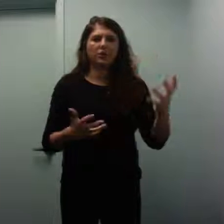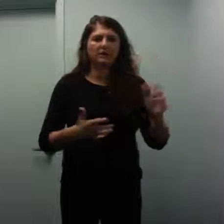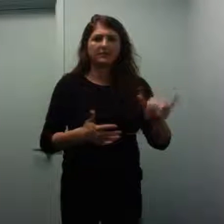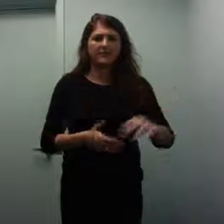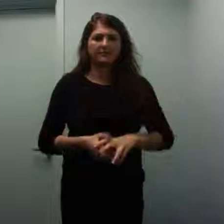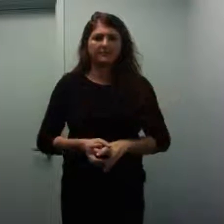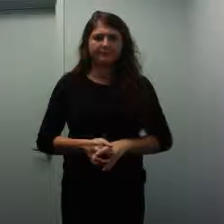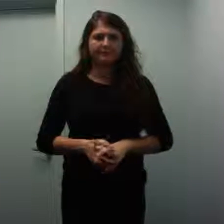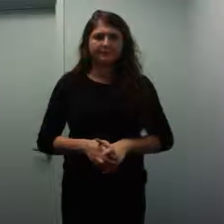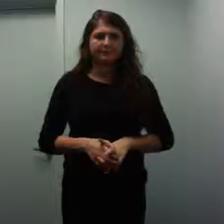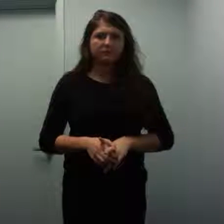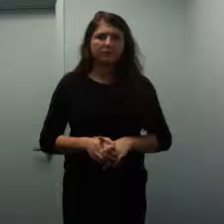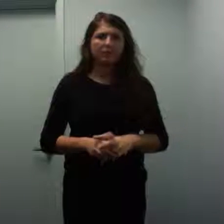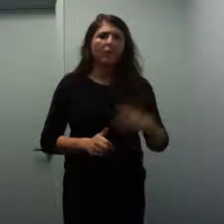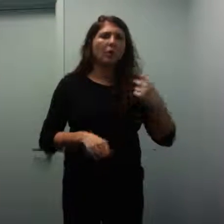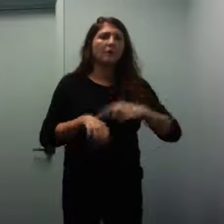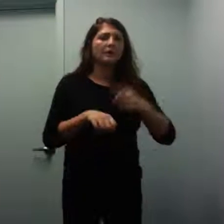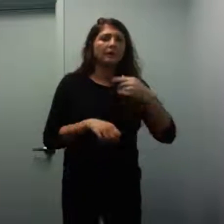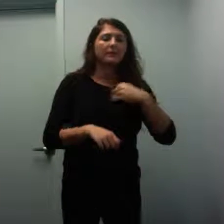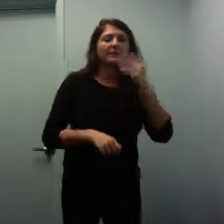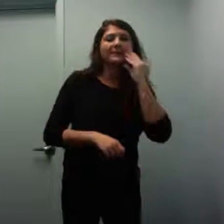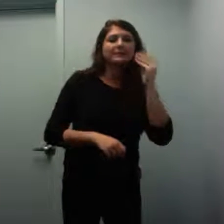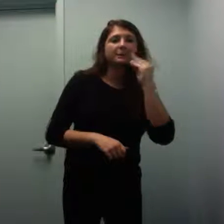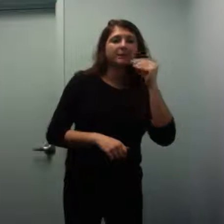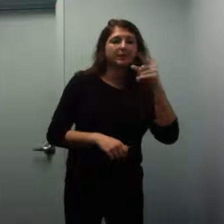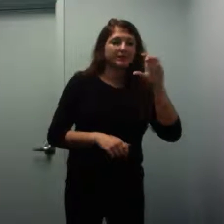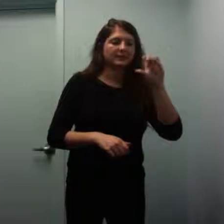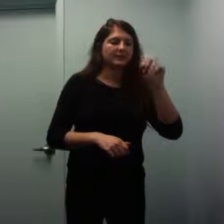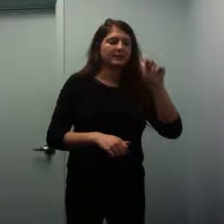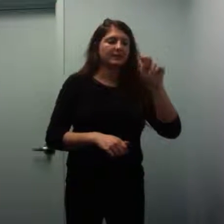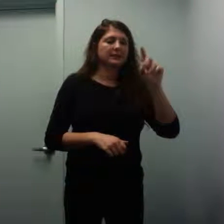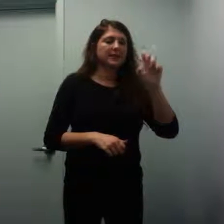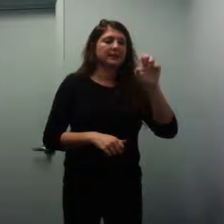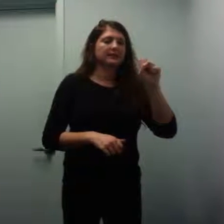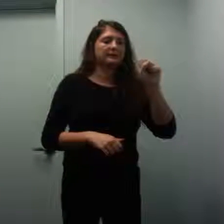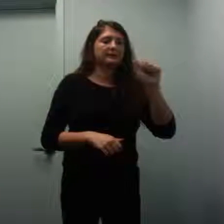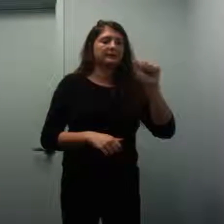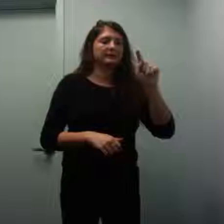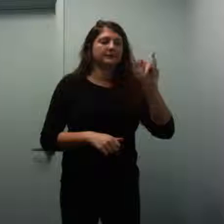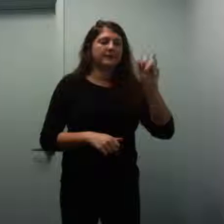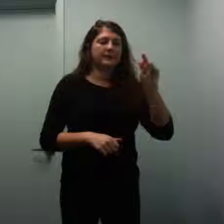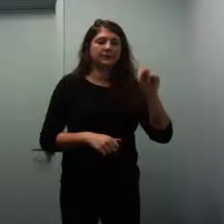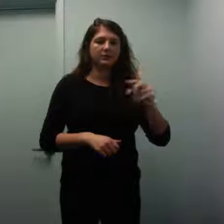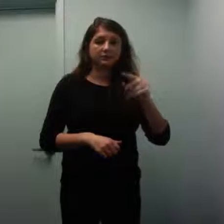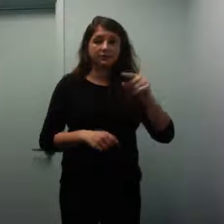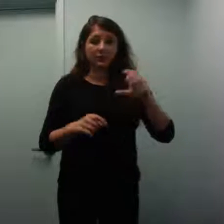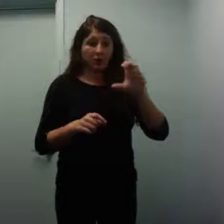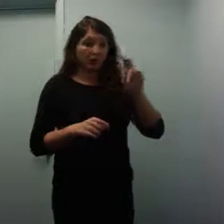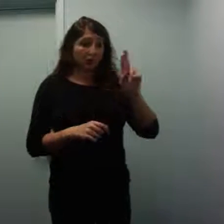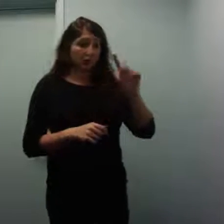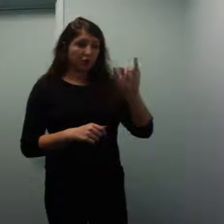Or some time when they've experienced what they thought was condensation? Curtis? Like